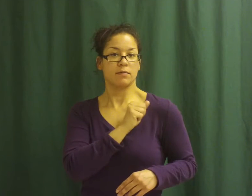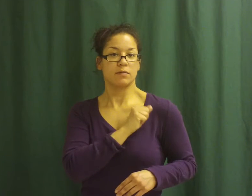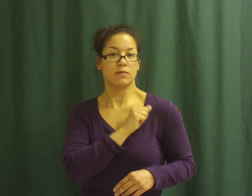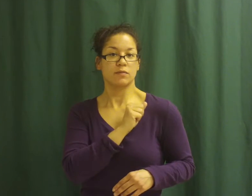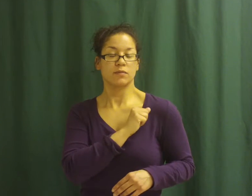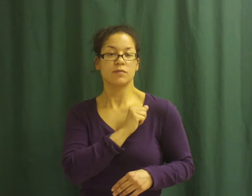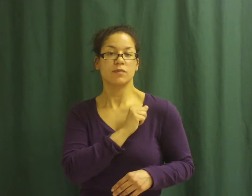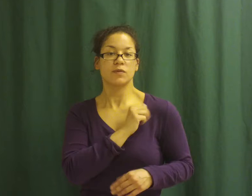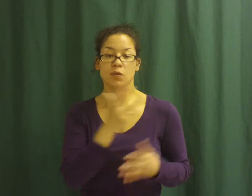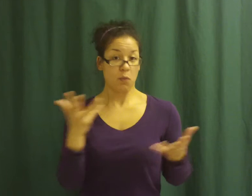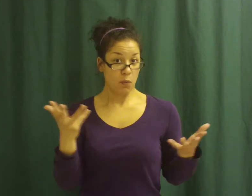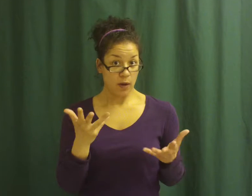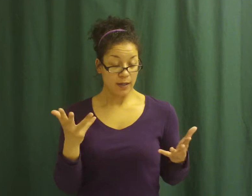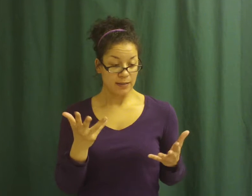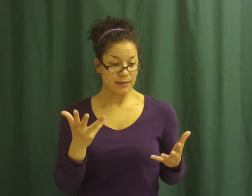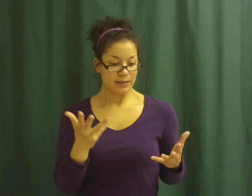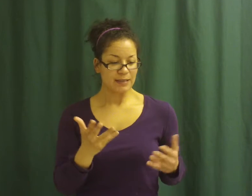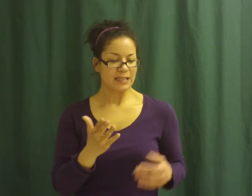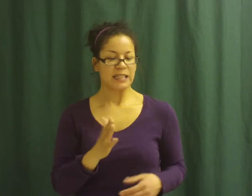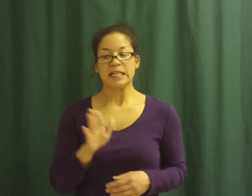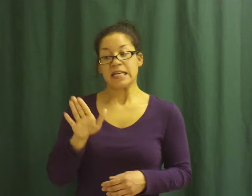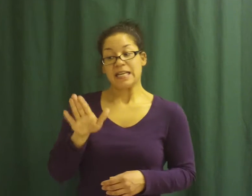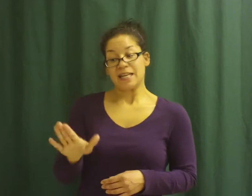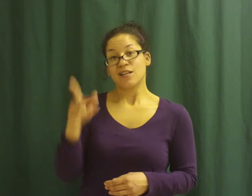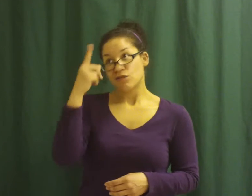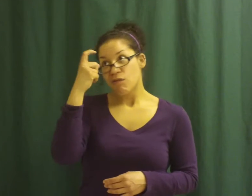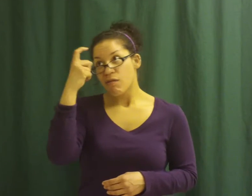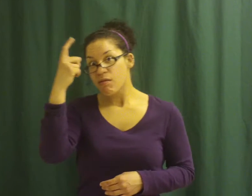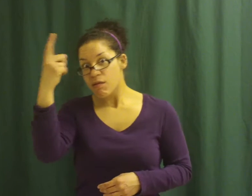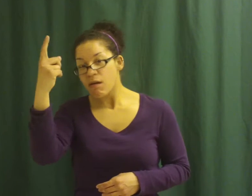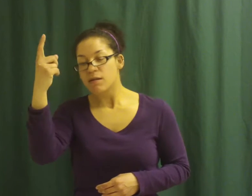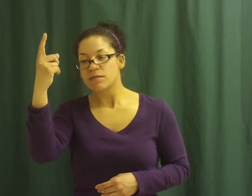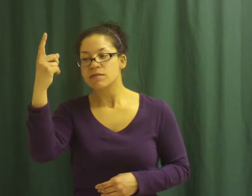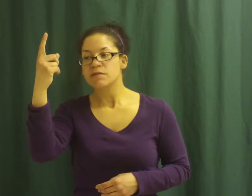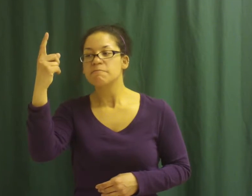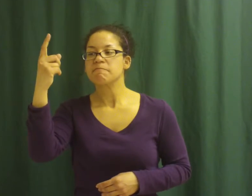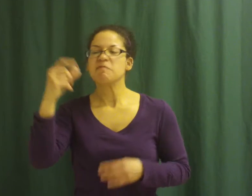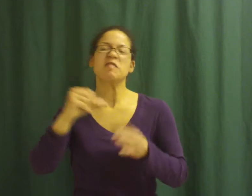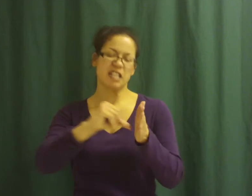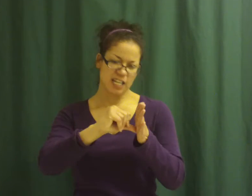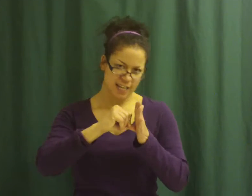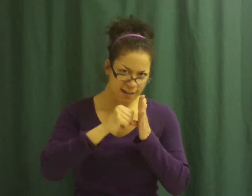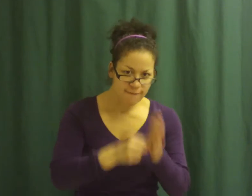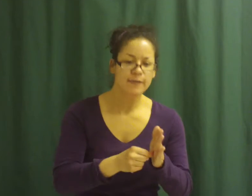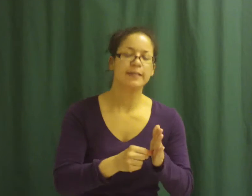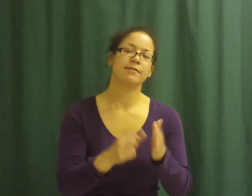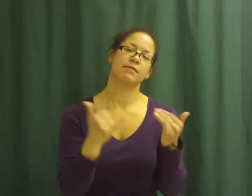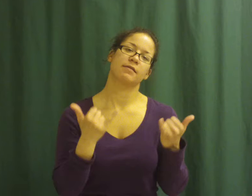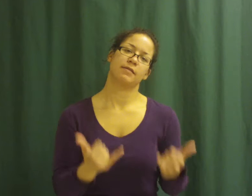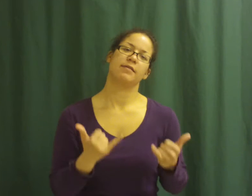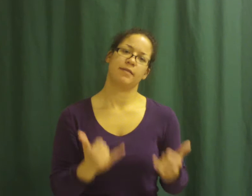continues to be underscored by the United States' most recent